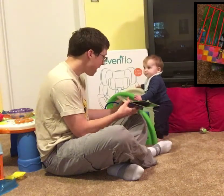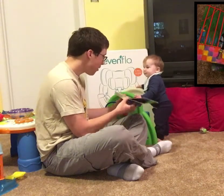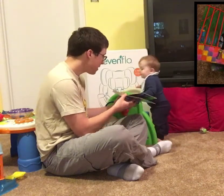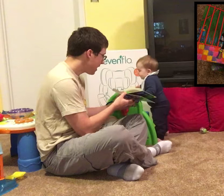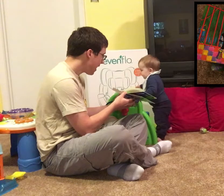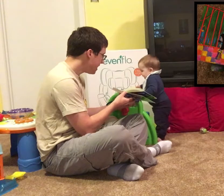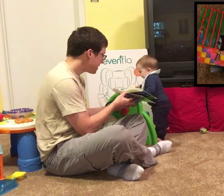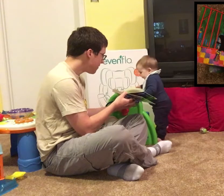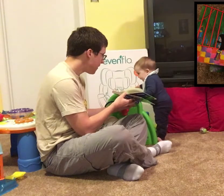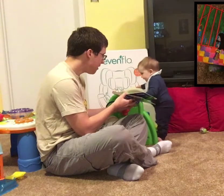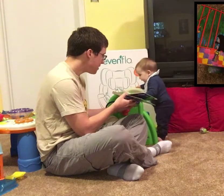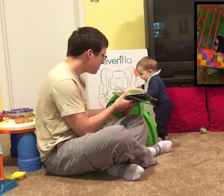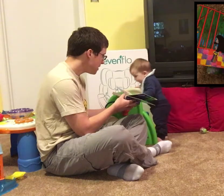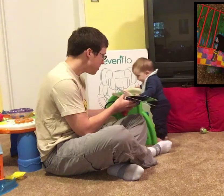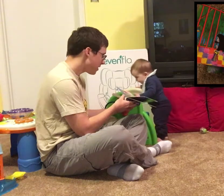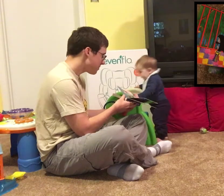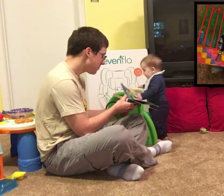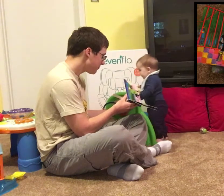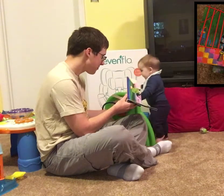out and he's gonna follow the zookeeper.